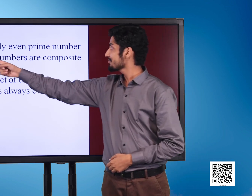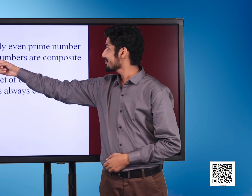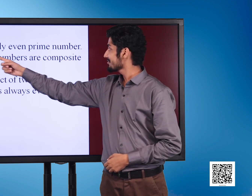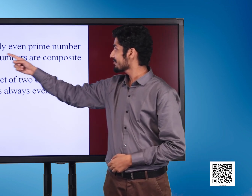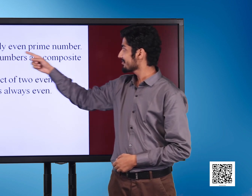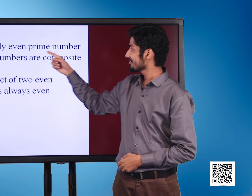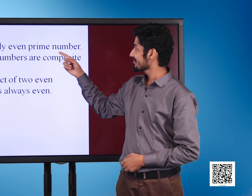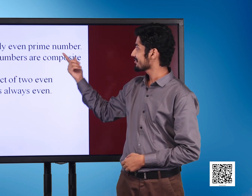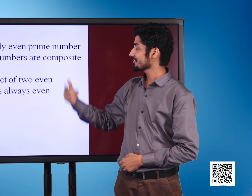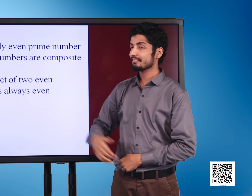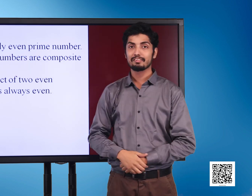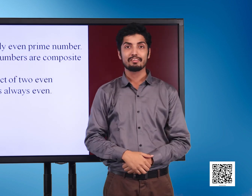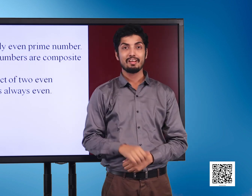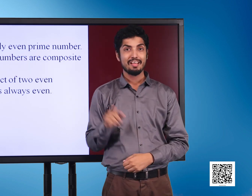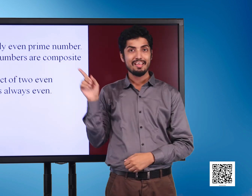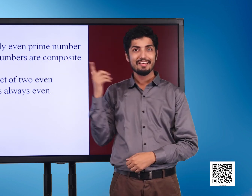2 is the only even prime number.